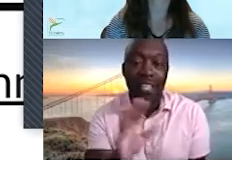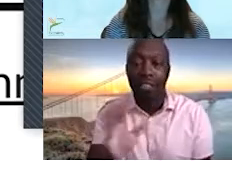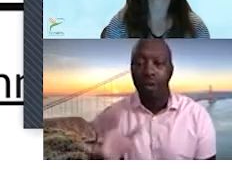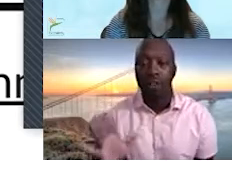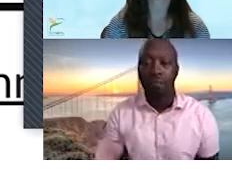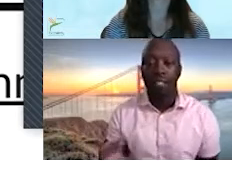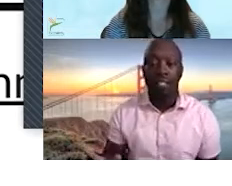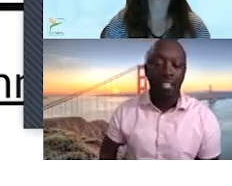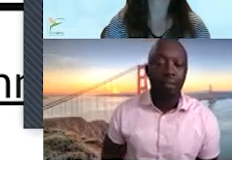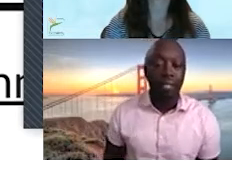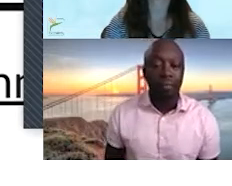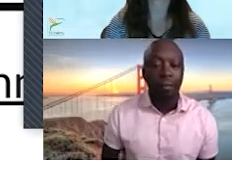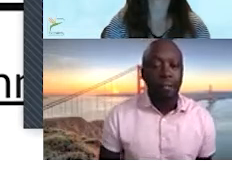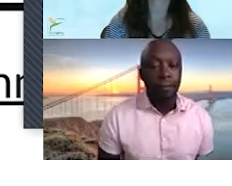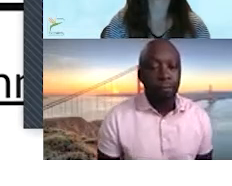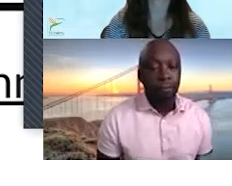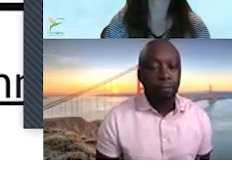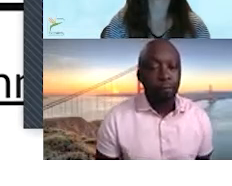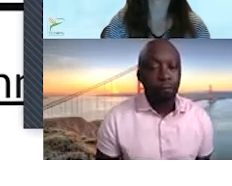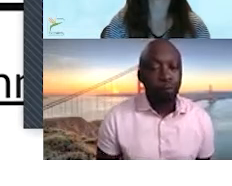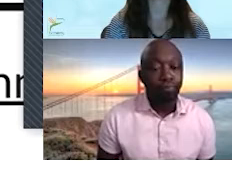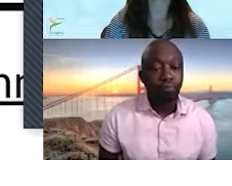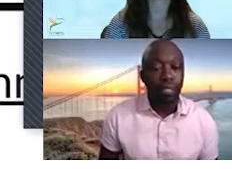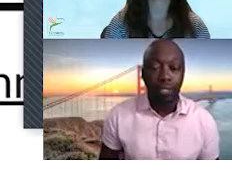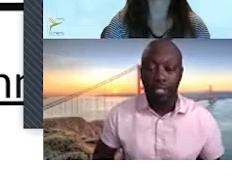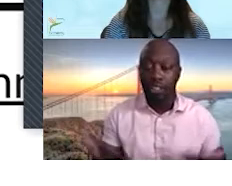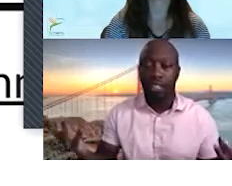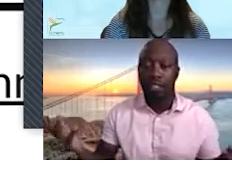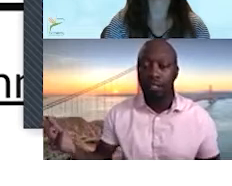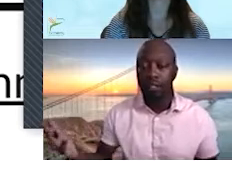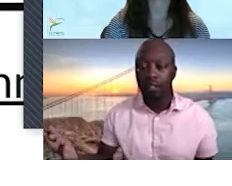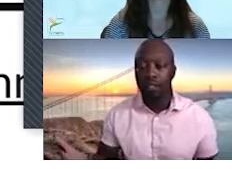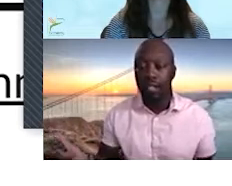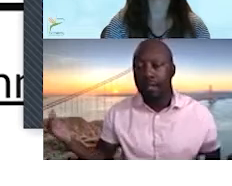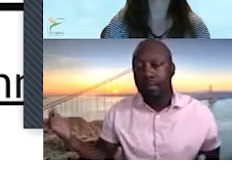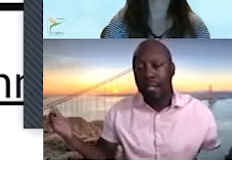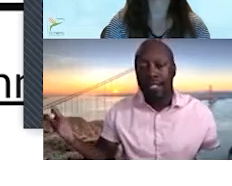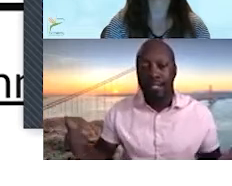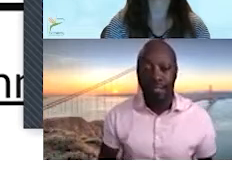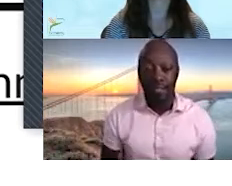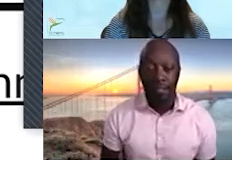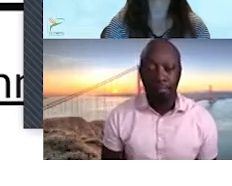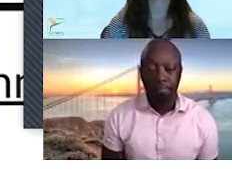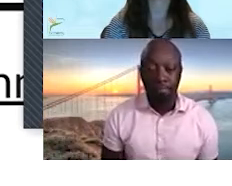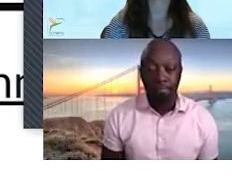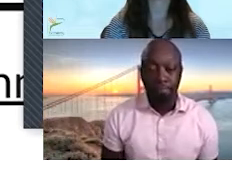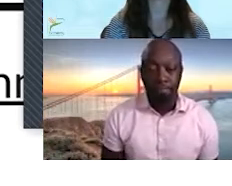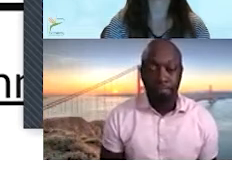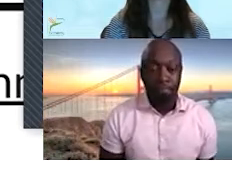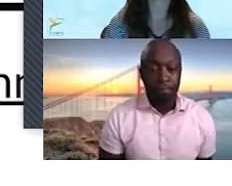around that 12-month, 11-month mark, where they can just tell you, I went potty.